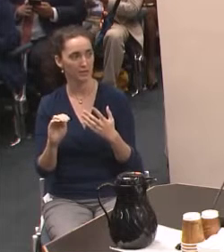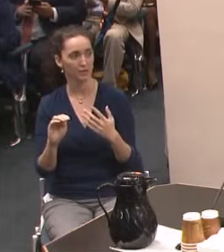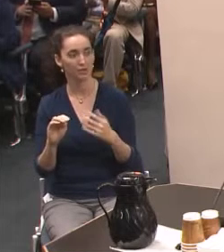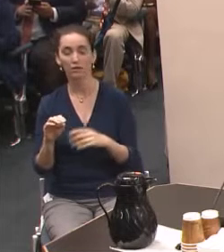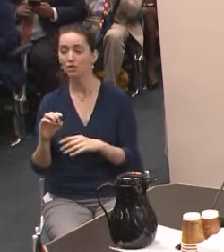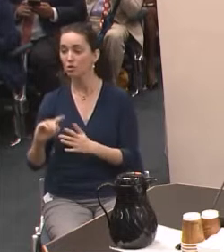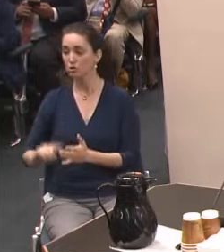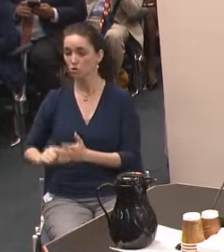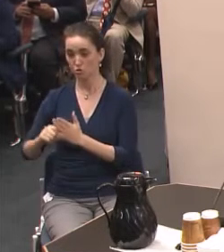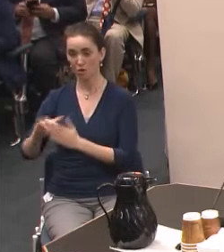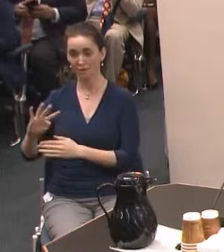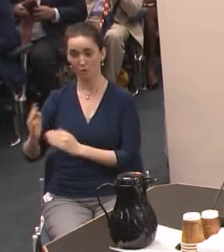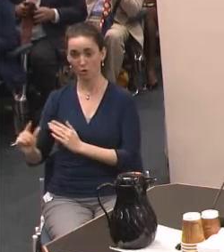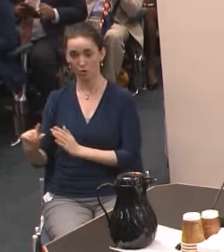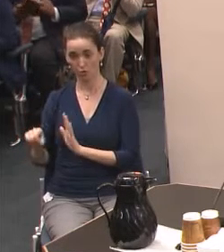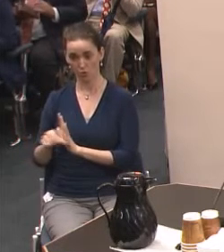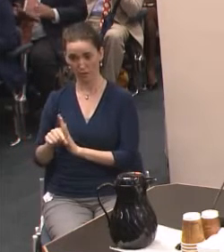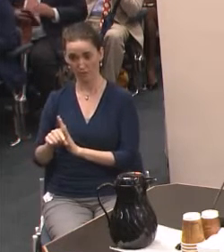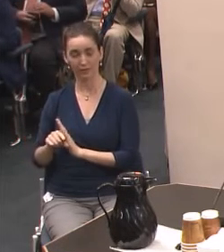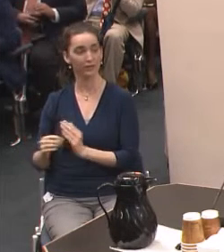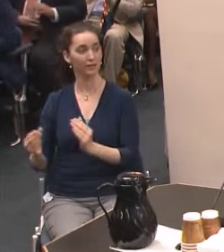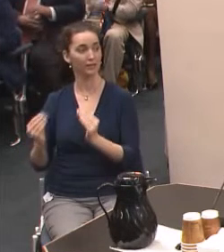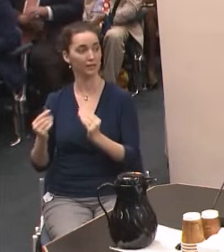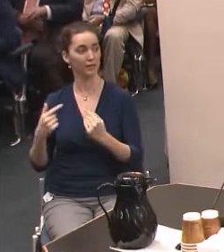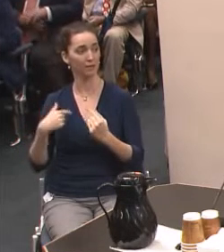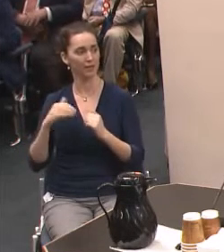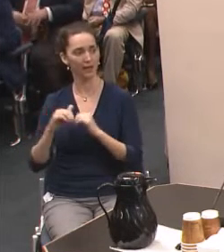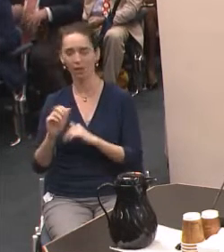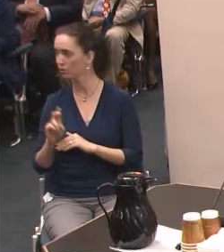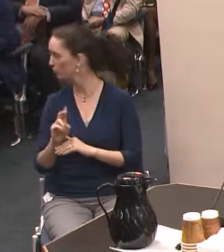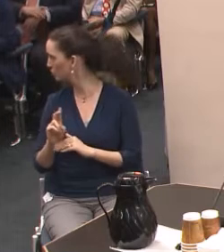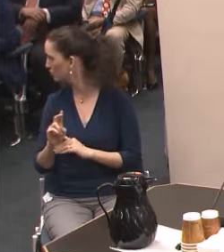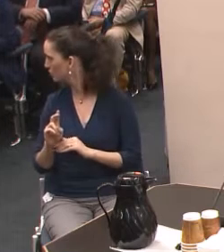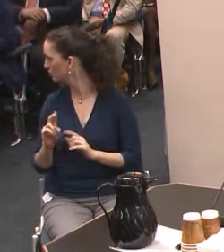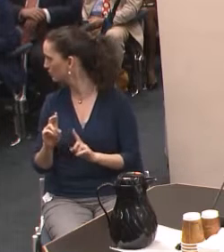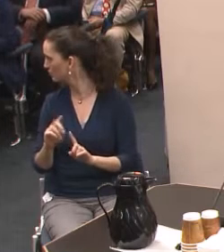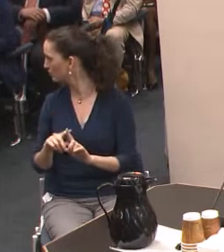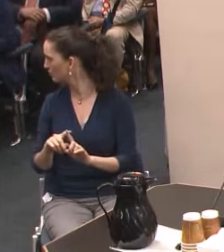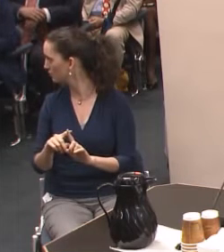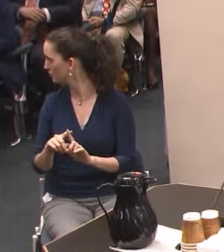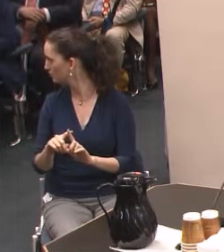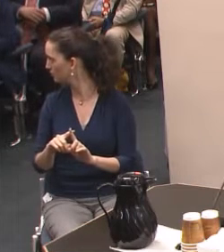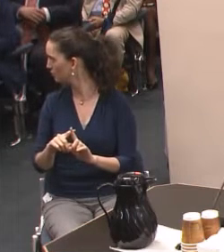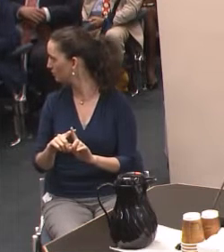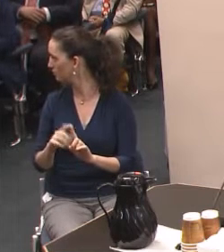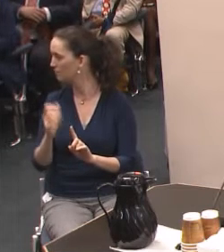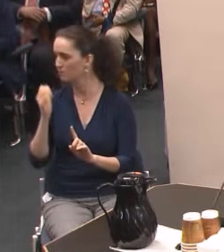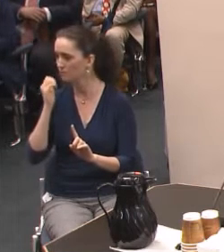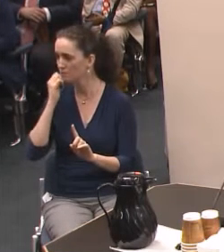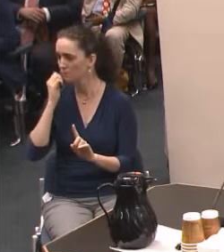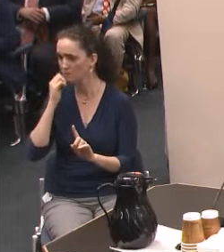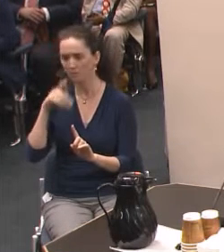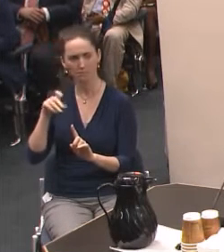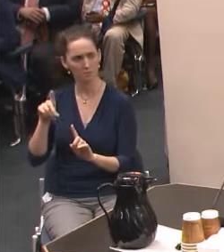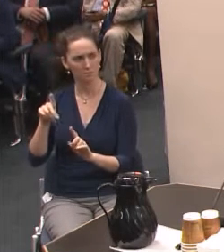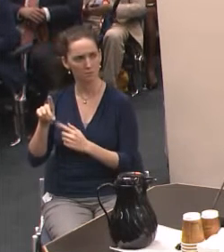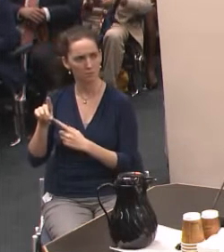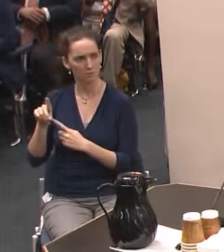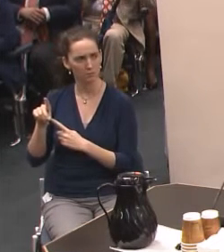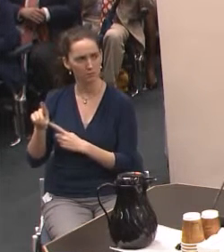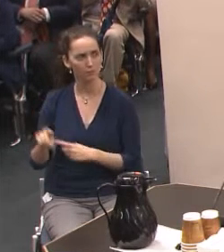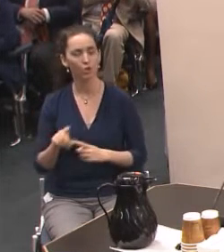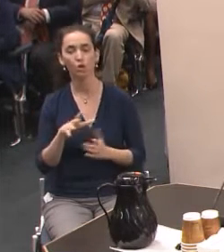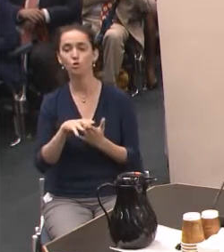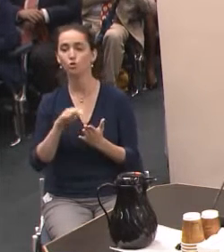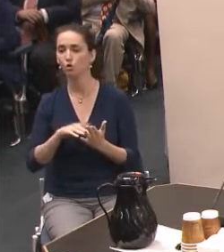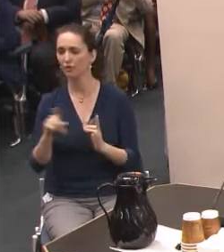grade, I was taught how to use mixer pads. Students are being bullied and ended their lives for less.